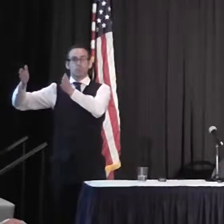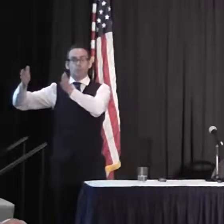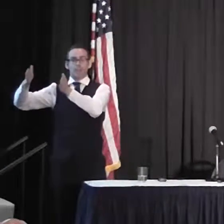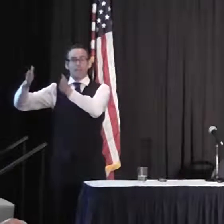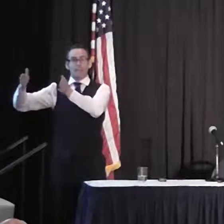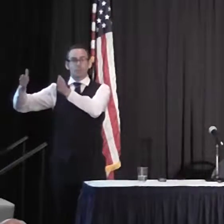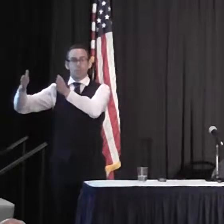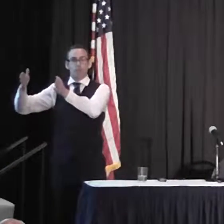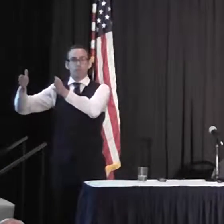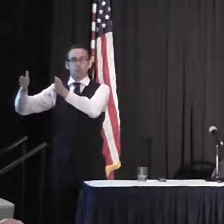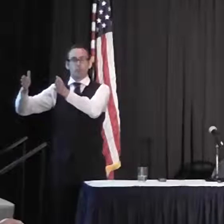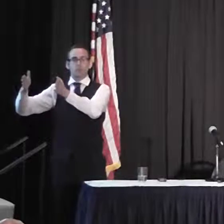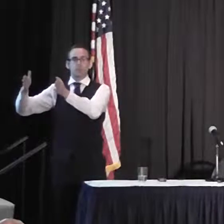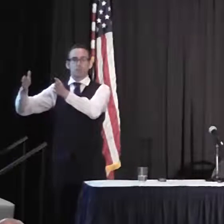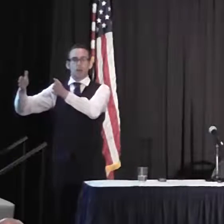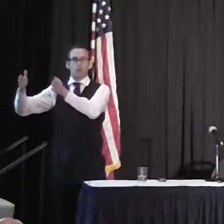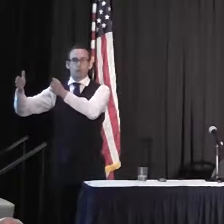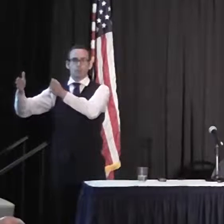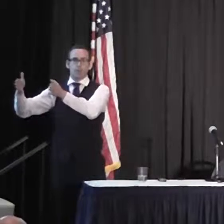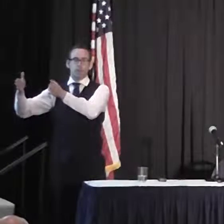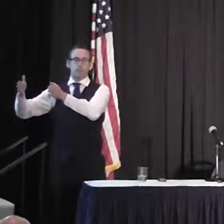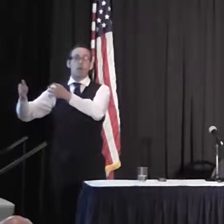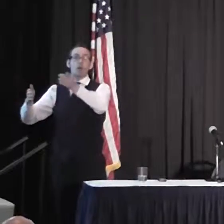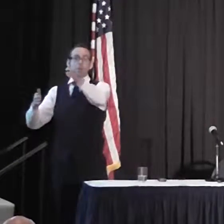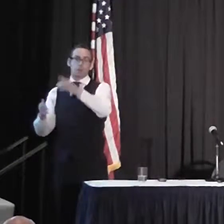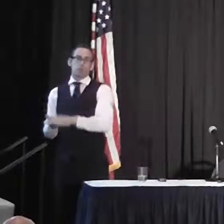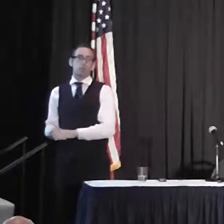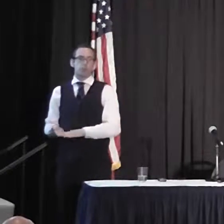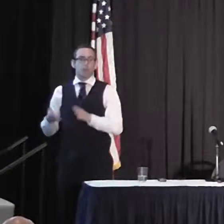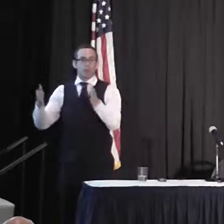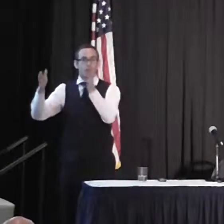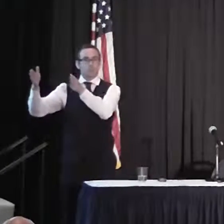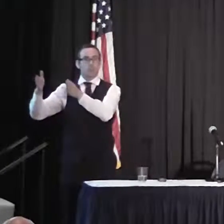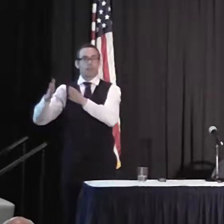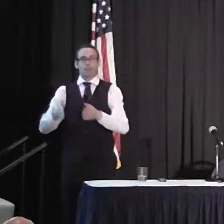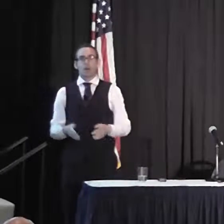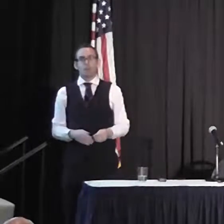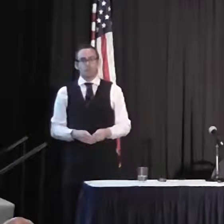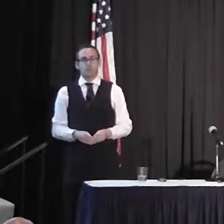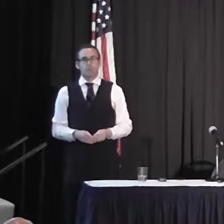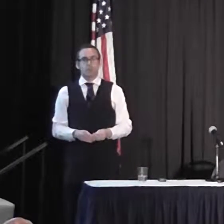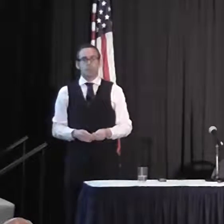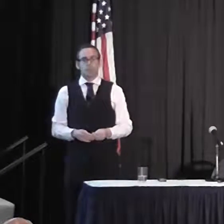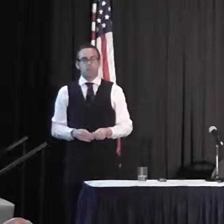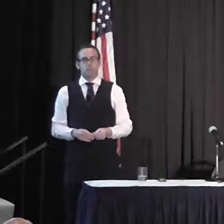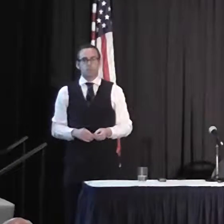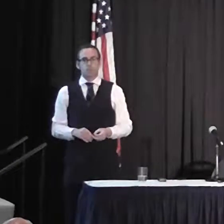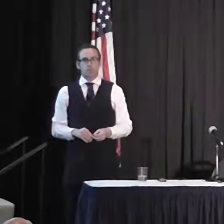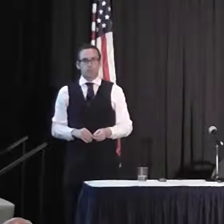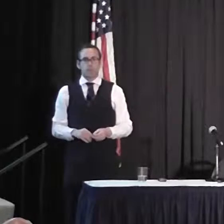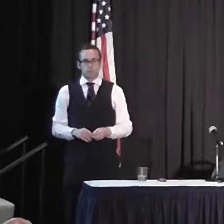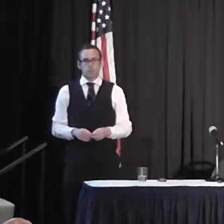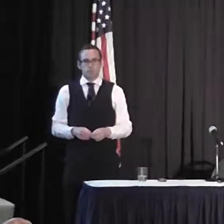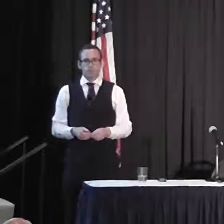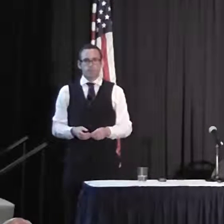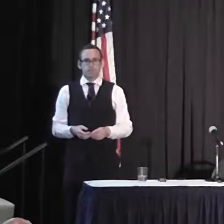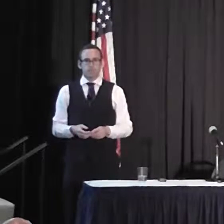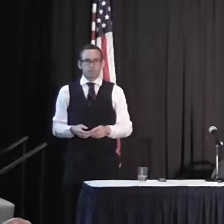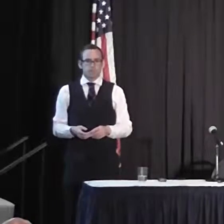of decade of change there when it does become cost effective. But to your point, until that time, it is going to need to be